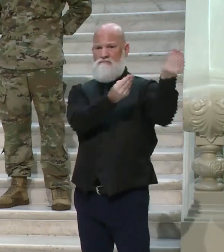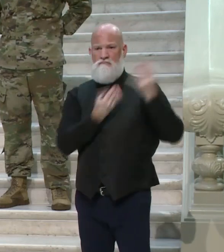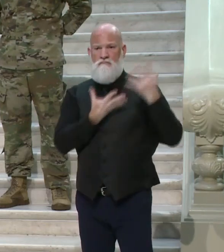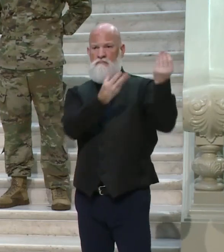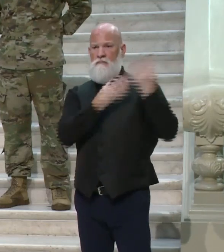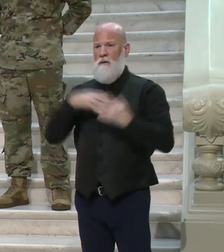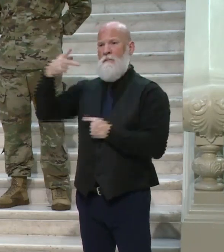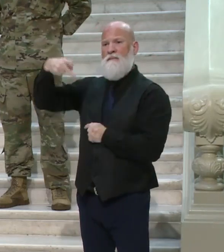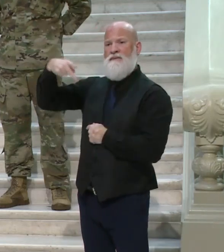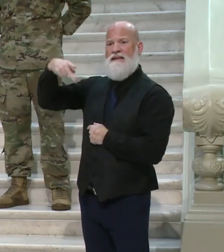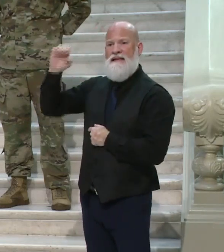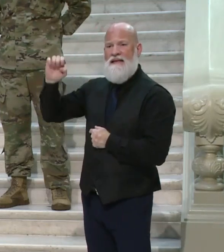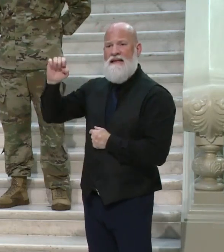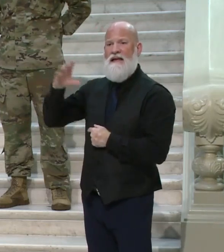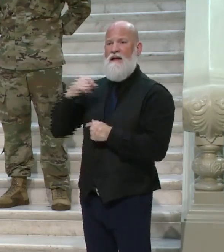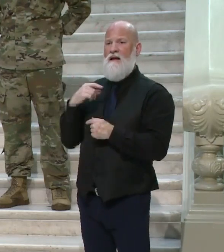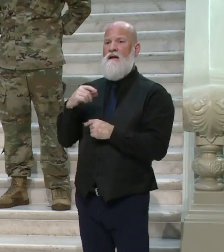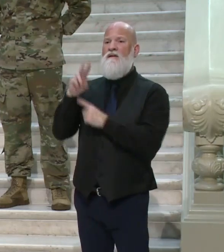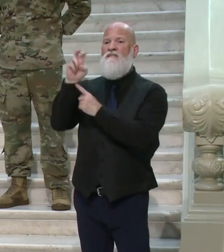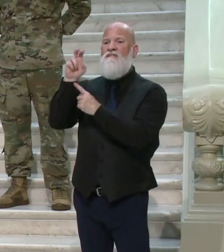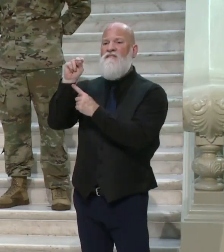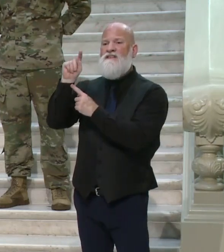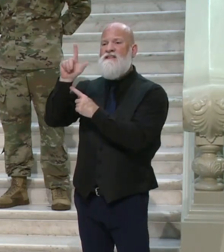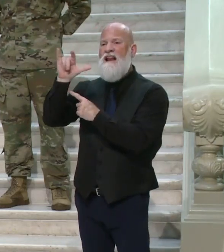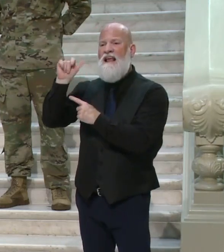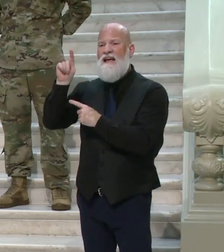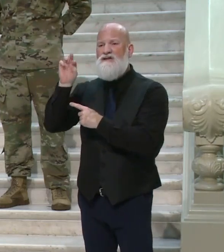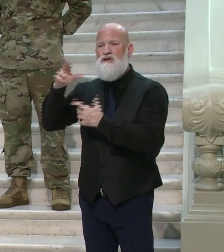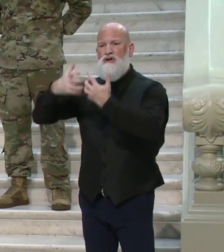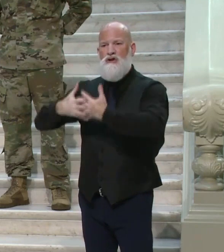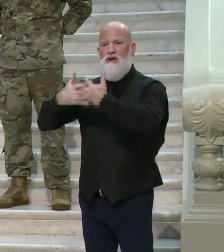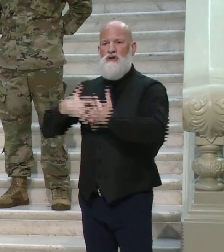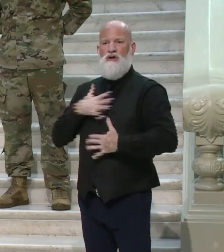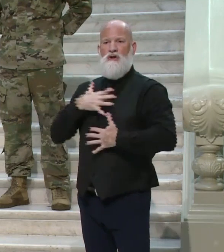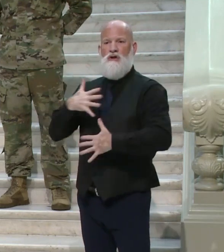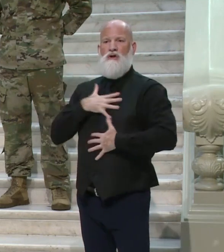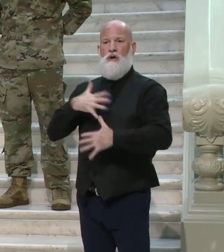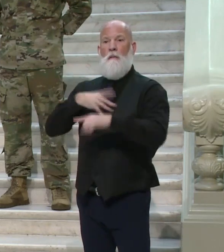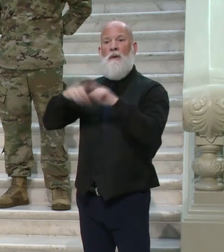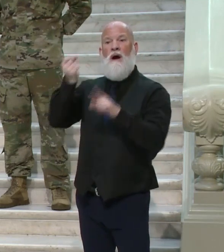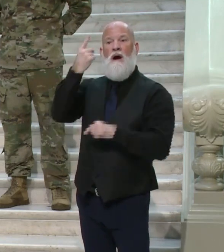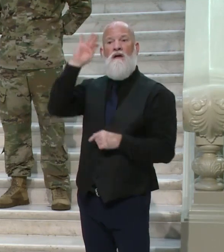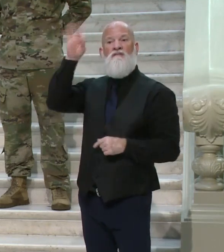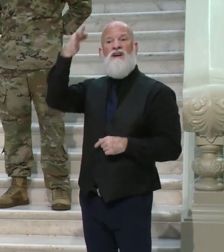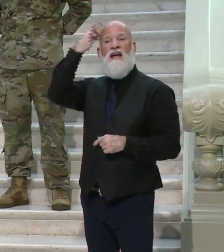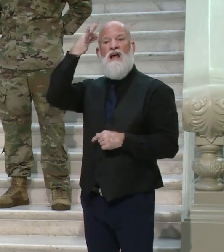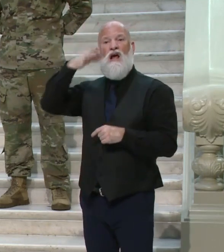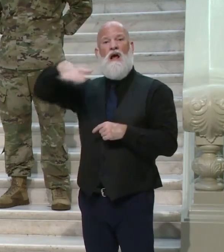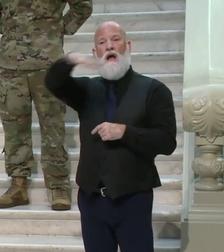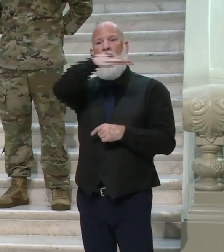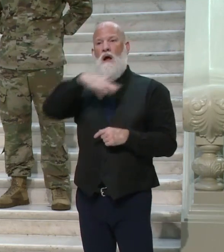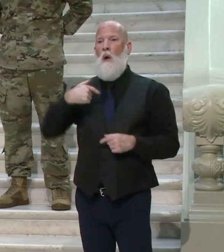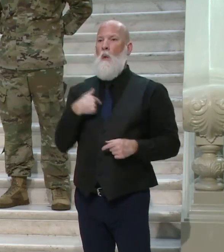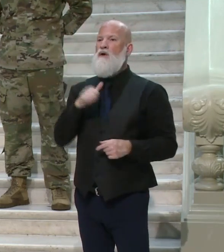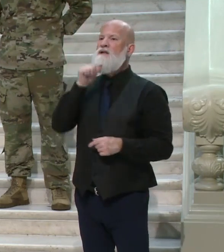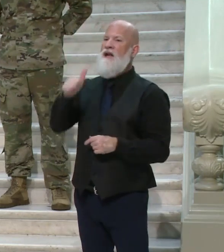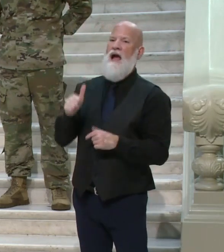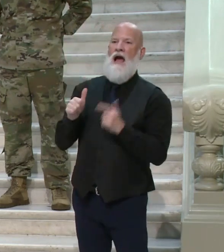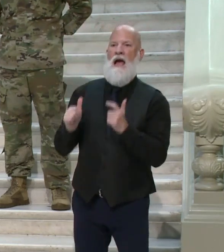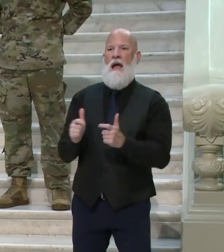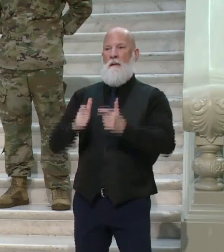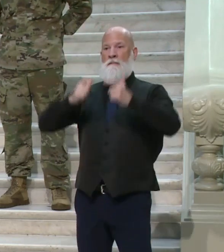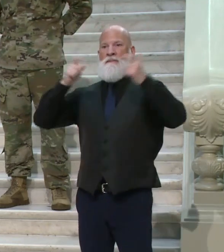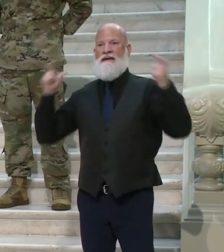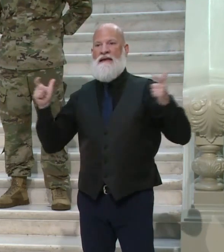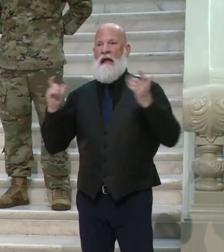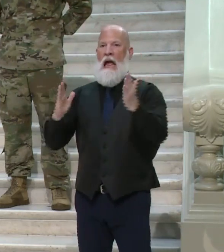some ventilators from the federal stockpile, but we haven't had a big ask like other states. Mainly, it was just to have some in our pocket.